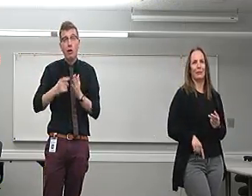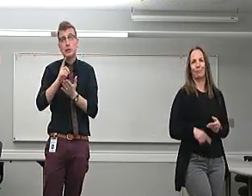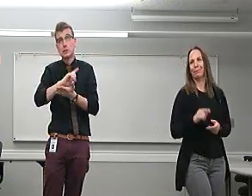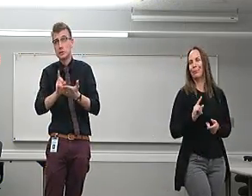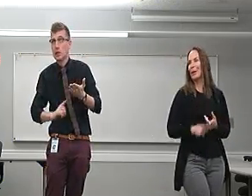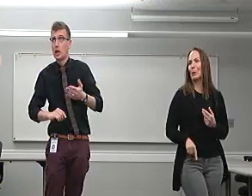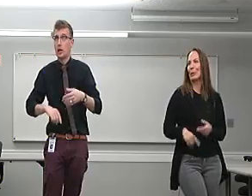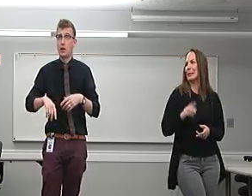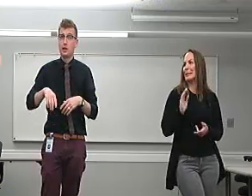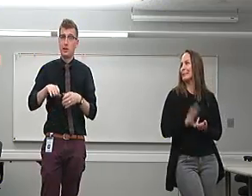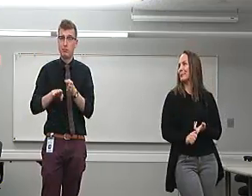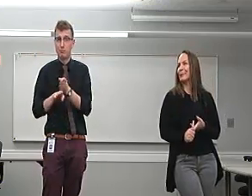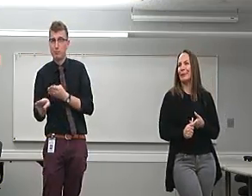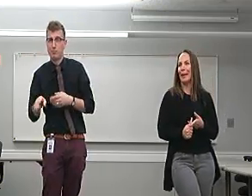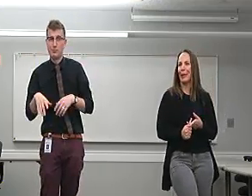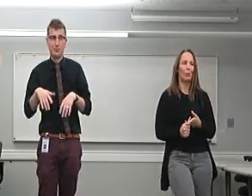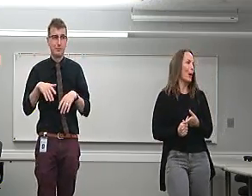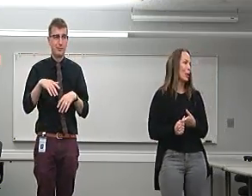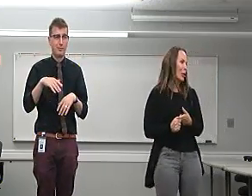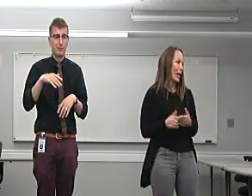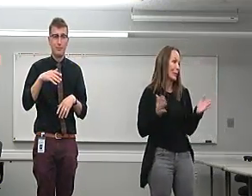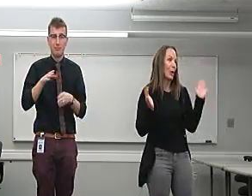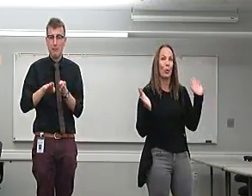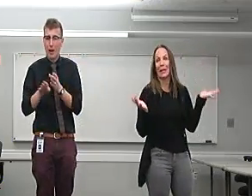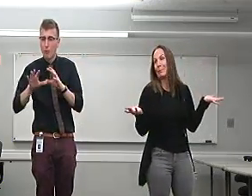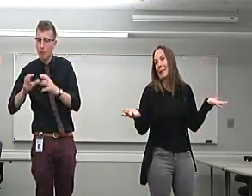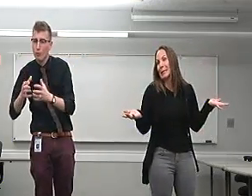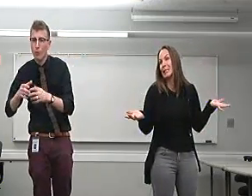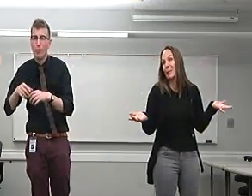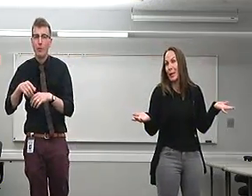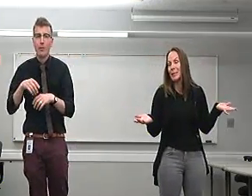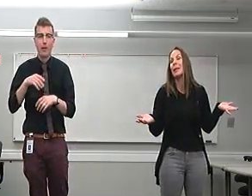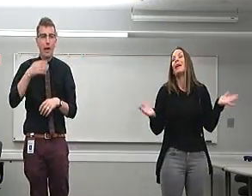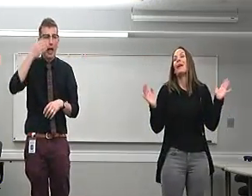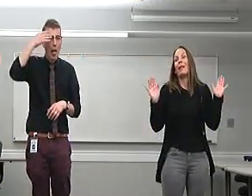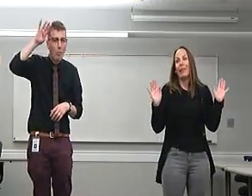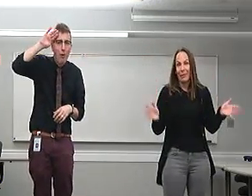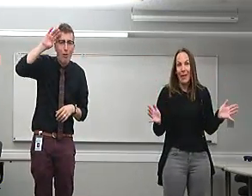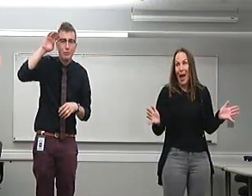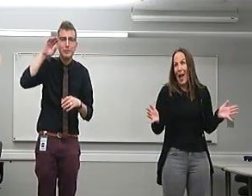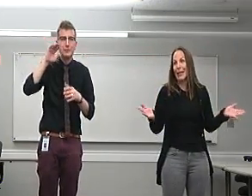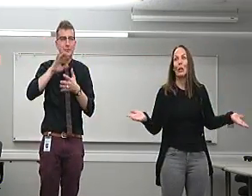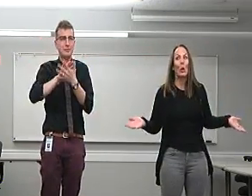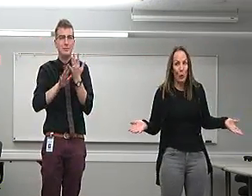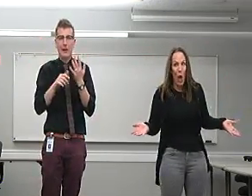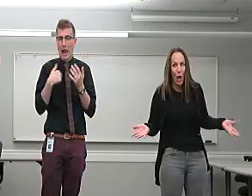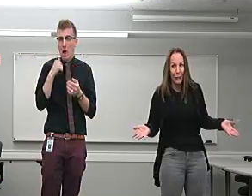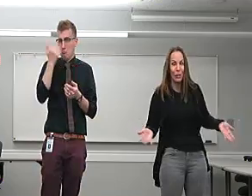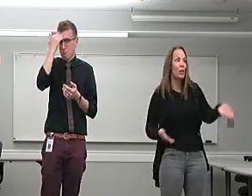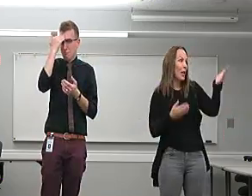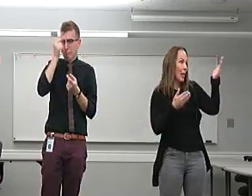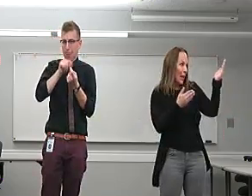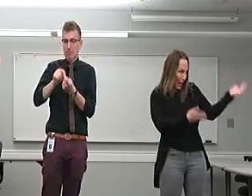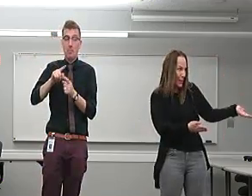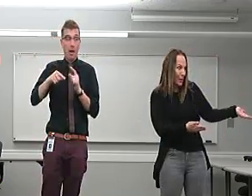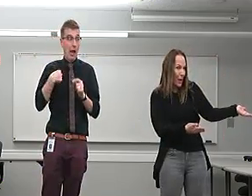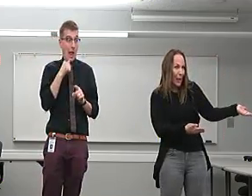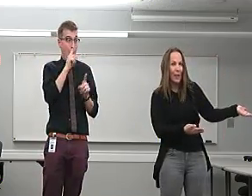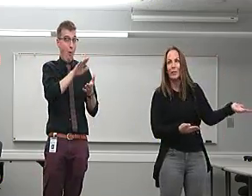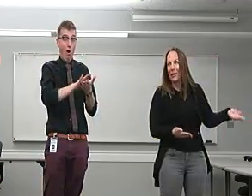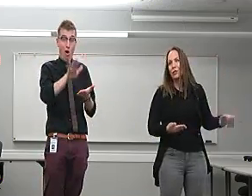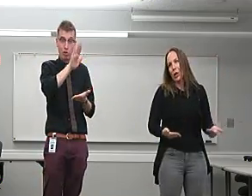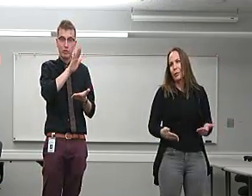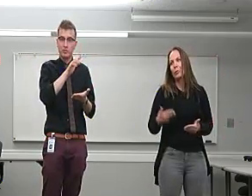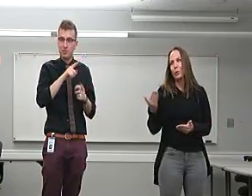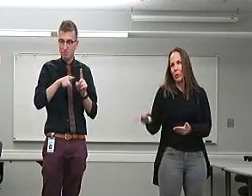minorities and anthropology. I don't know what it means, but I didn't go to college, and I have a deaf child who's going to